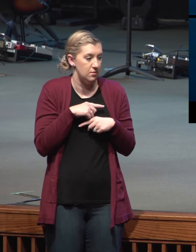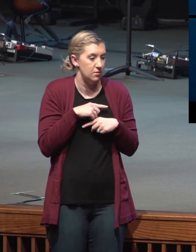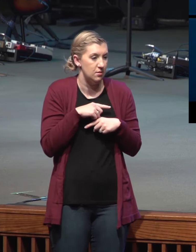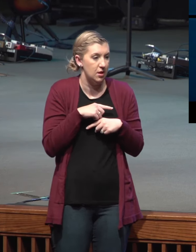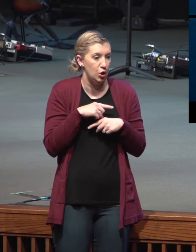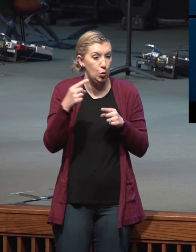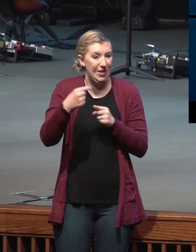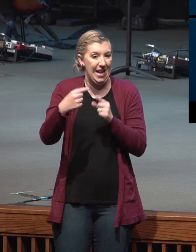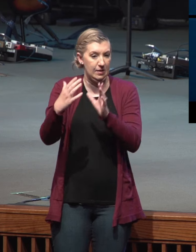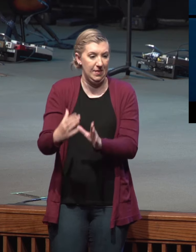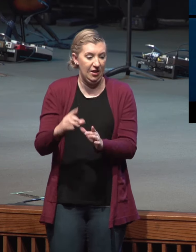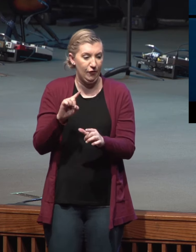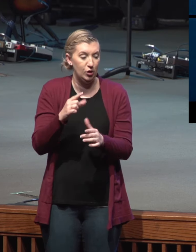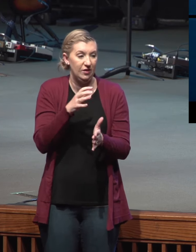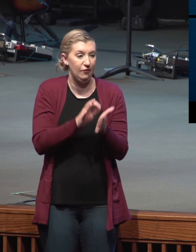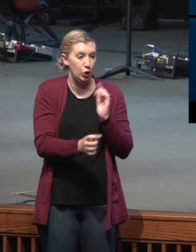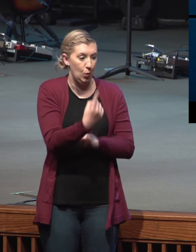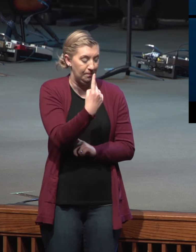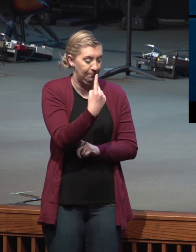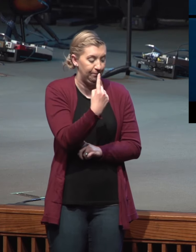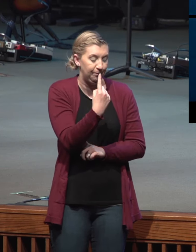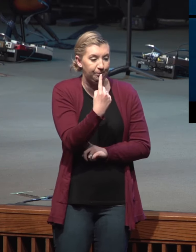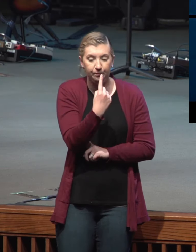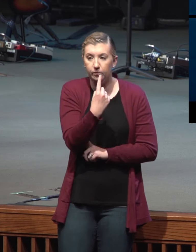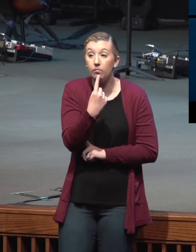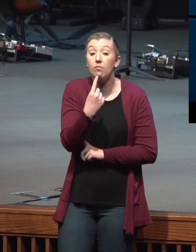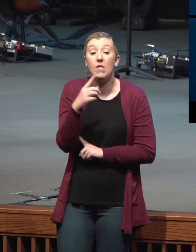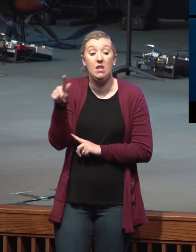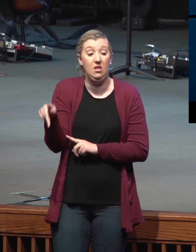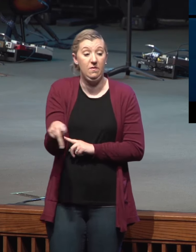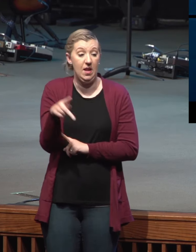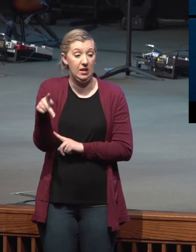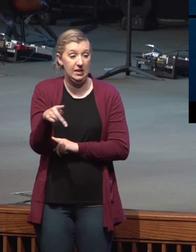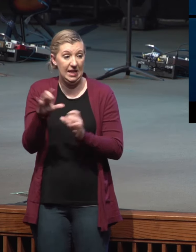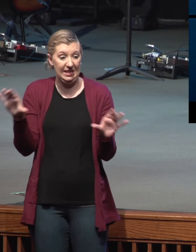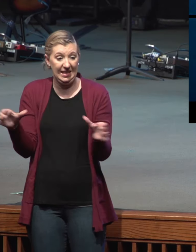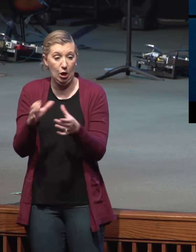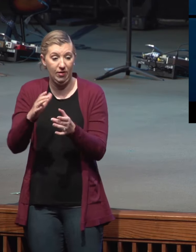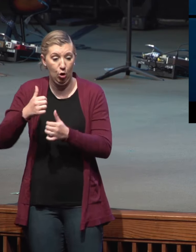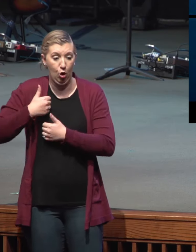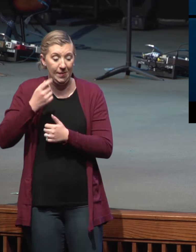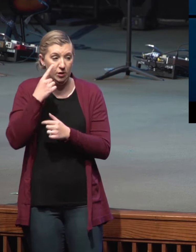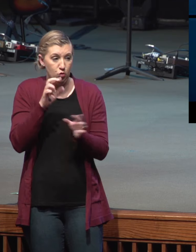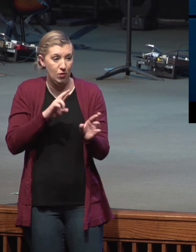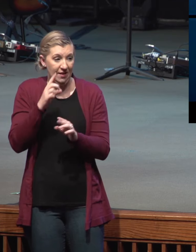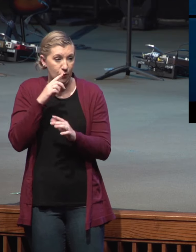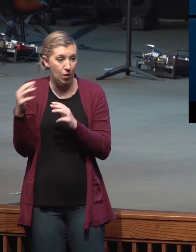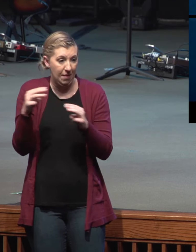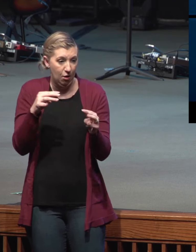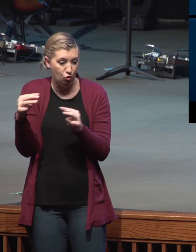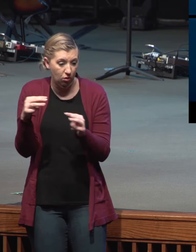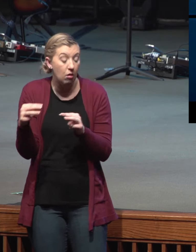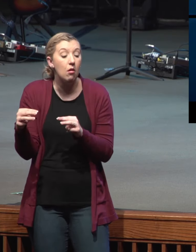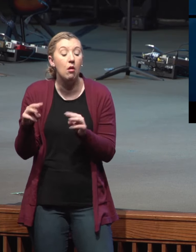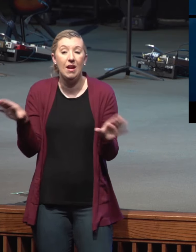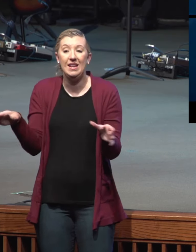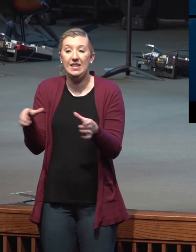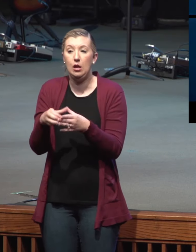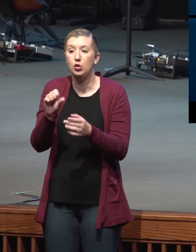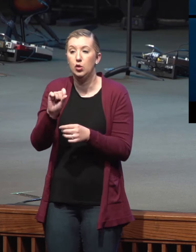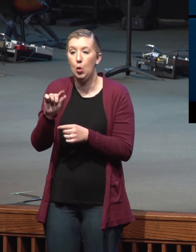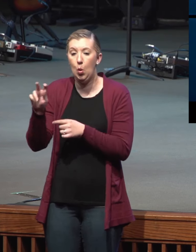enemy. Verse 1. Now the Philistines gathered their armies for battle, and they were gathered at Soko,